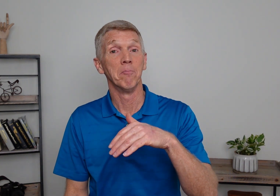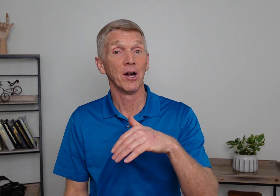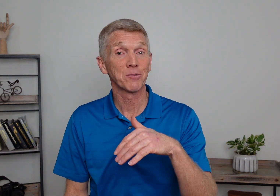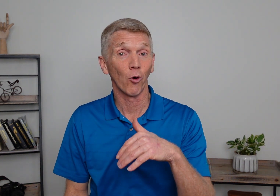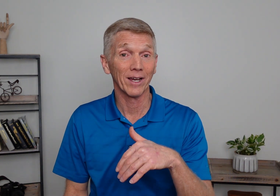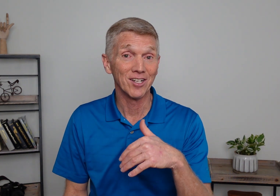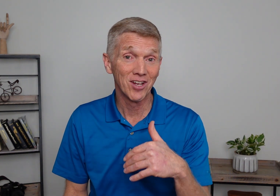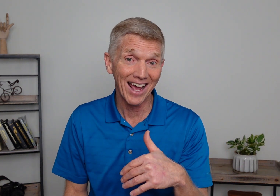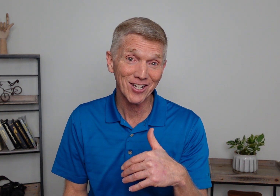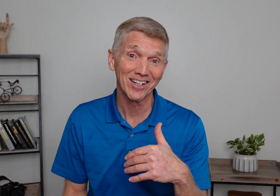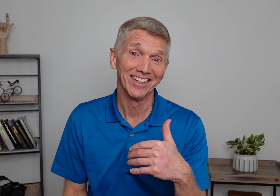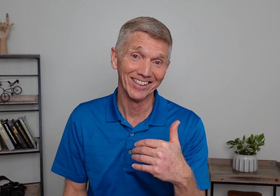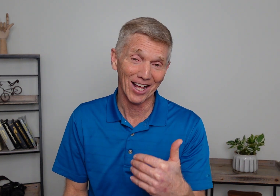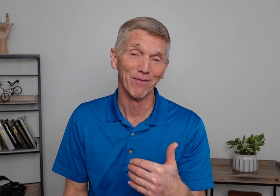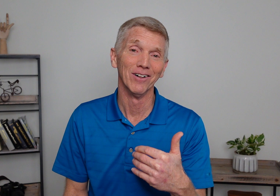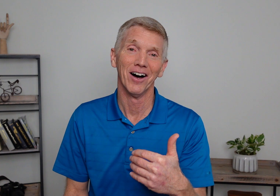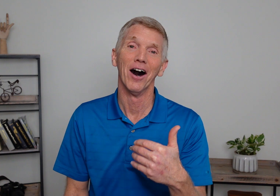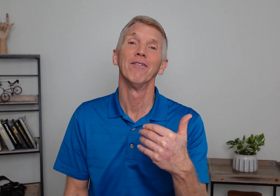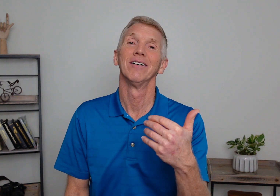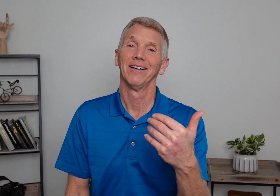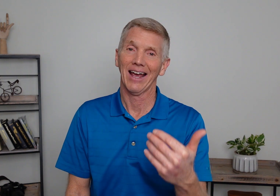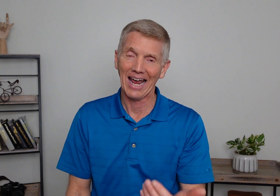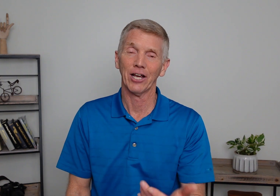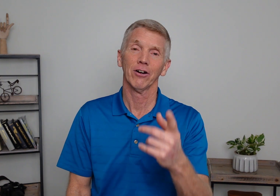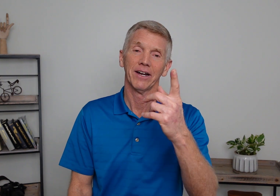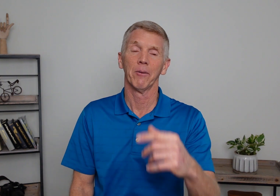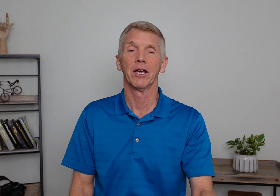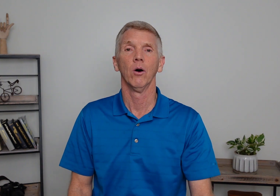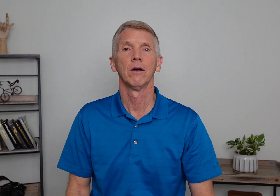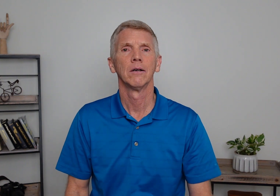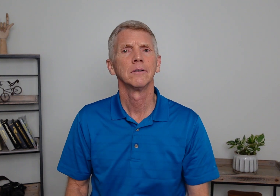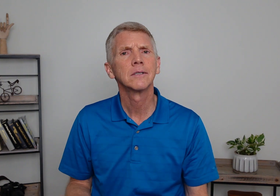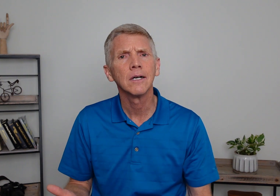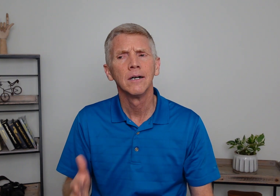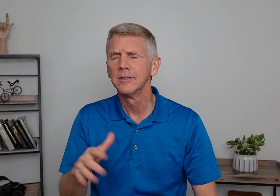much more intense level of anger? Here we go.